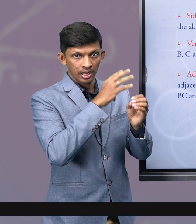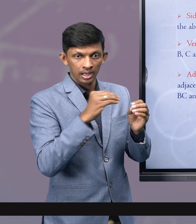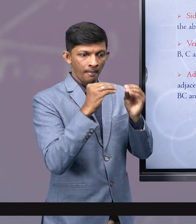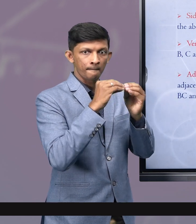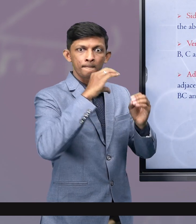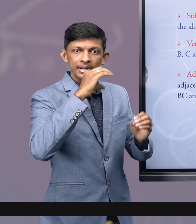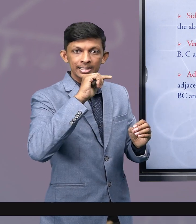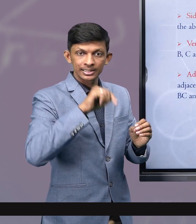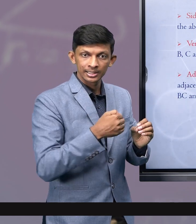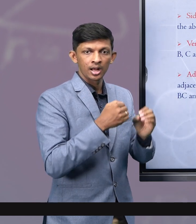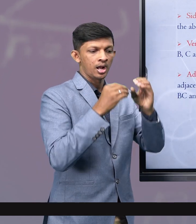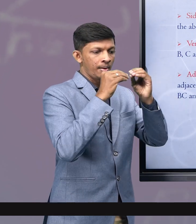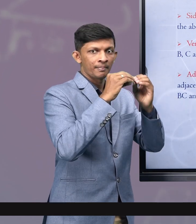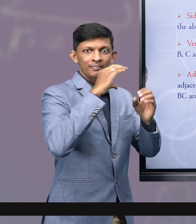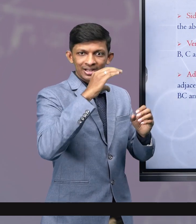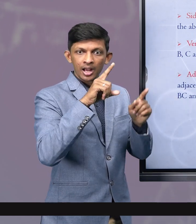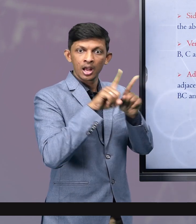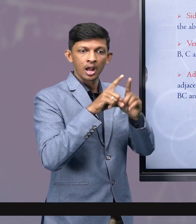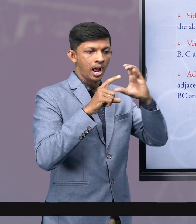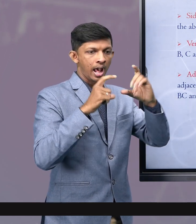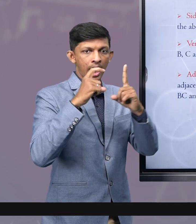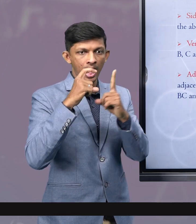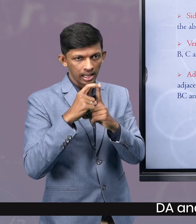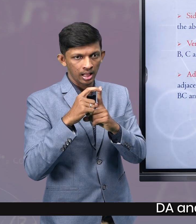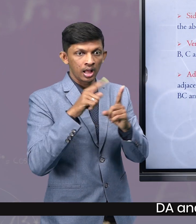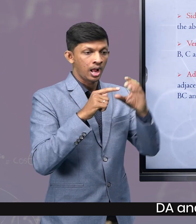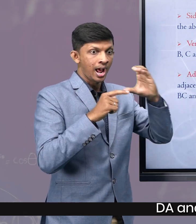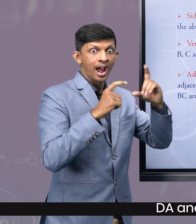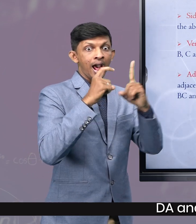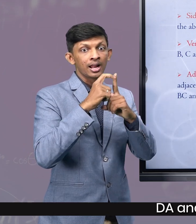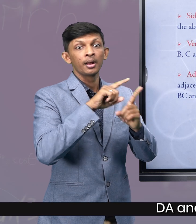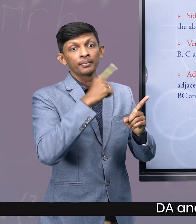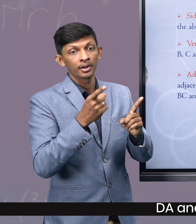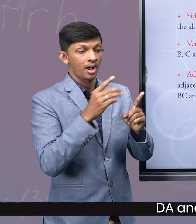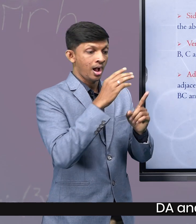CD, CD and DA, DA and AB are adjacent sides.